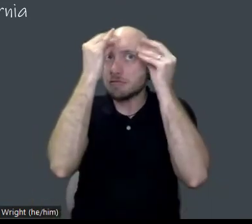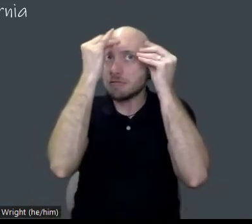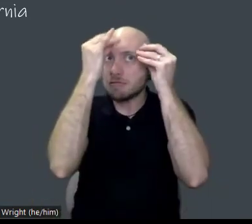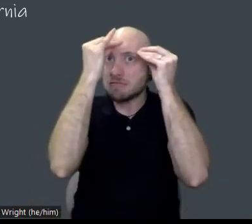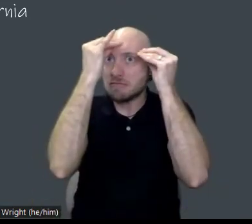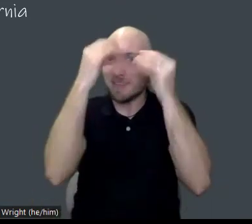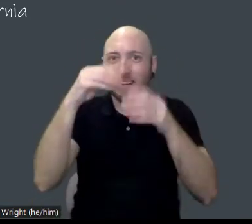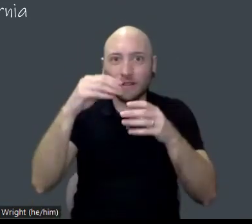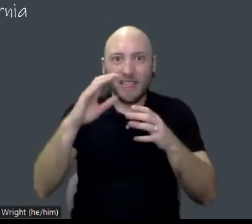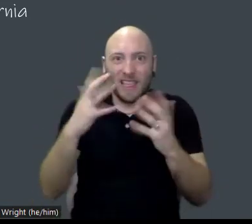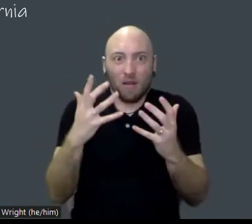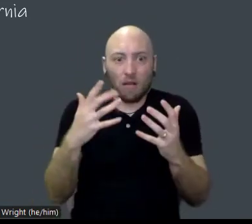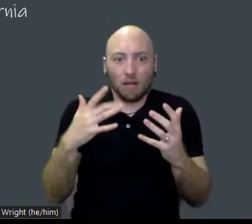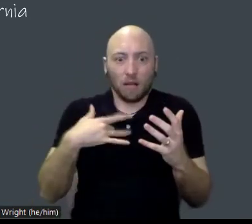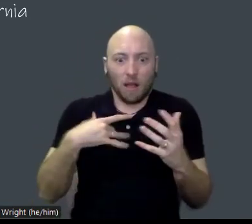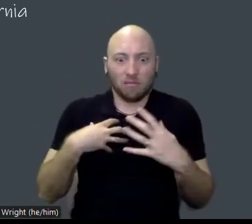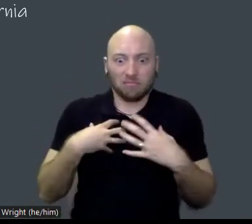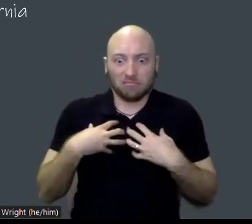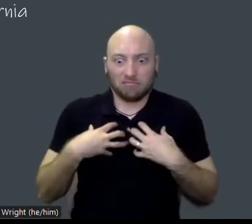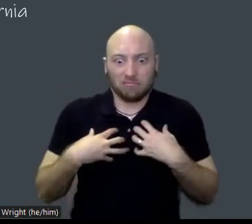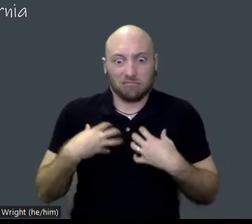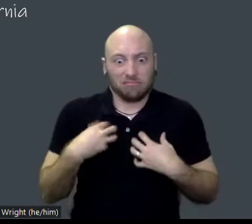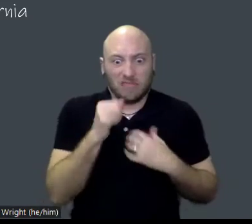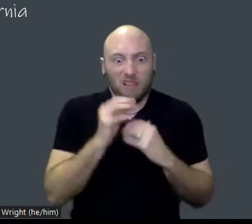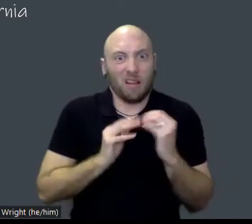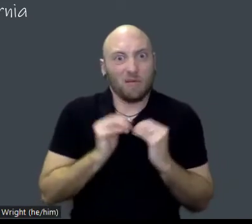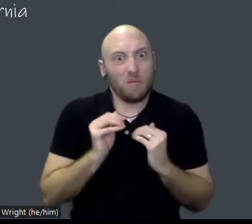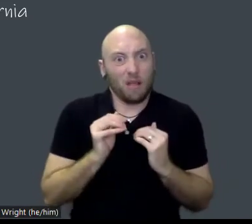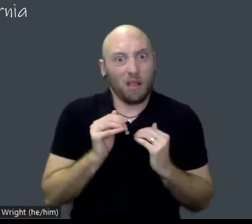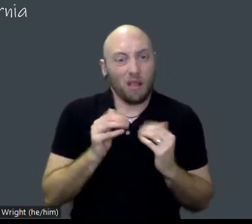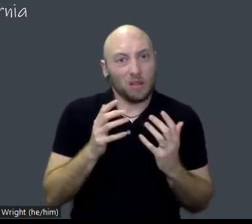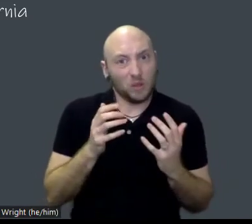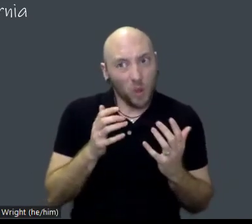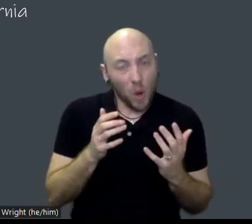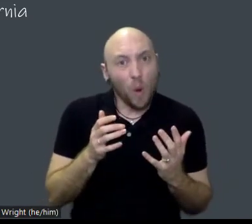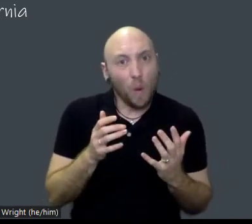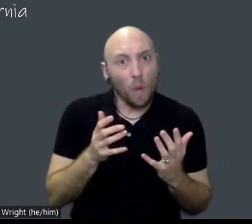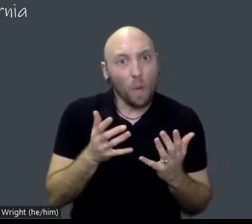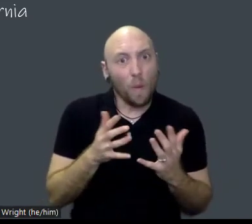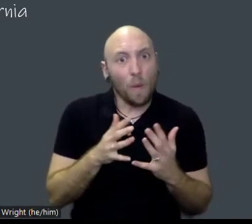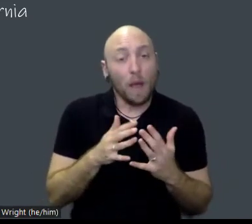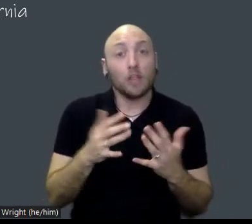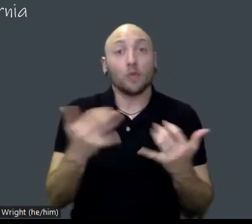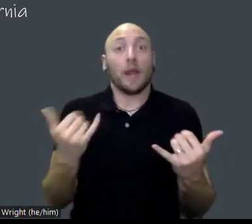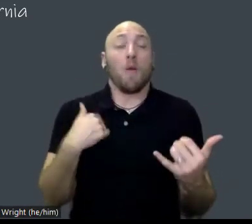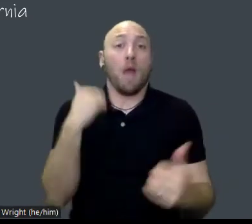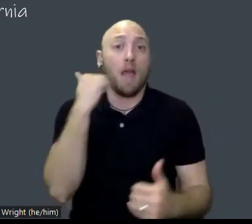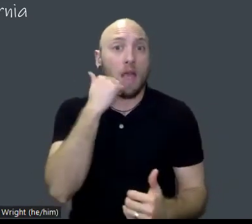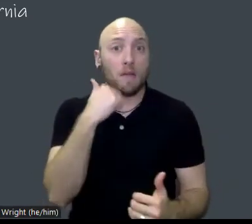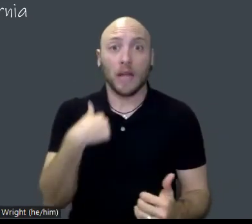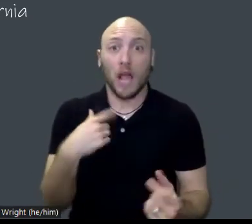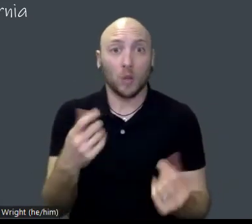uncomfortable. Um, and so what I do in my daily practice is,